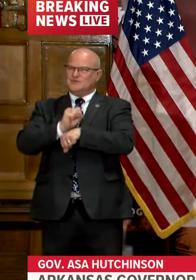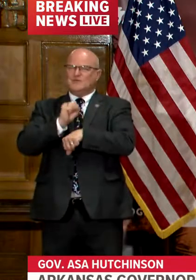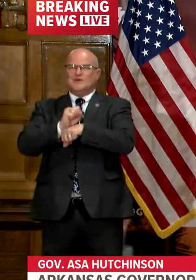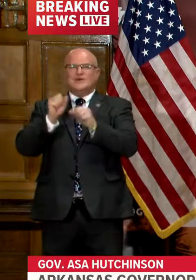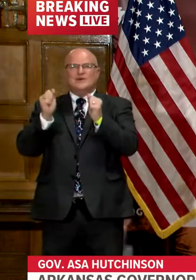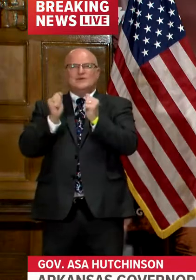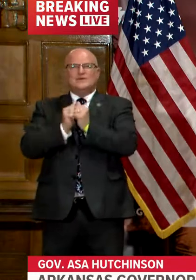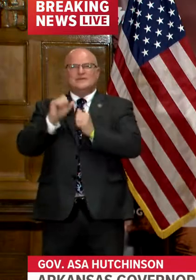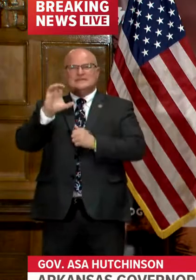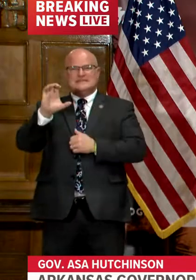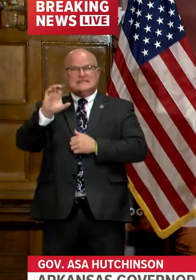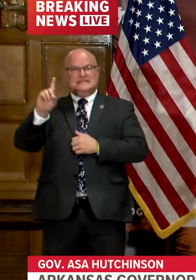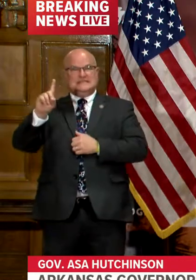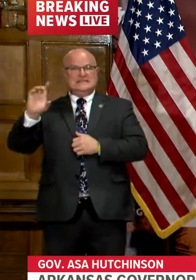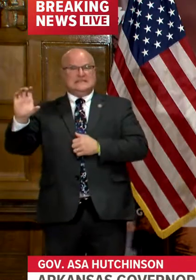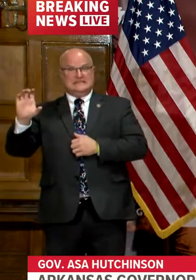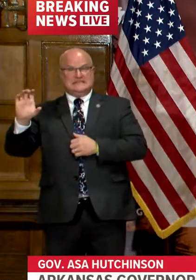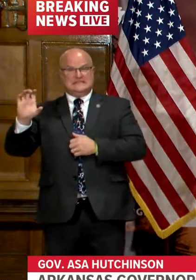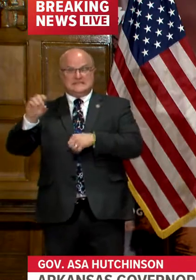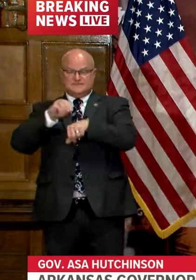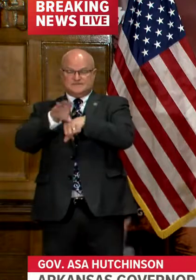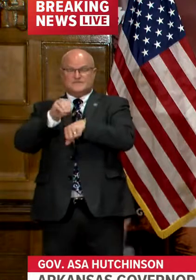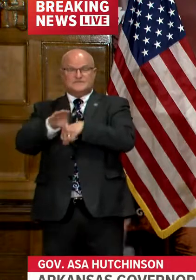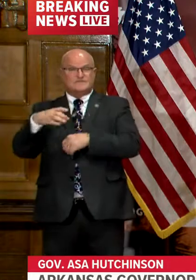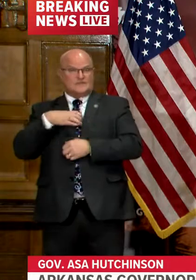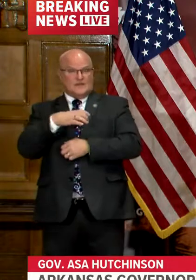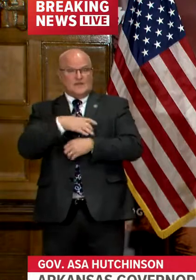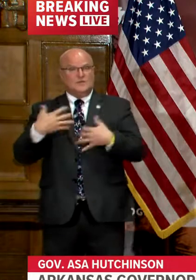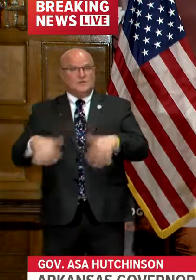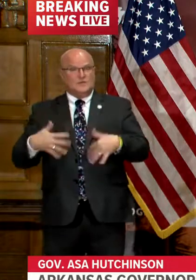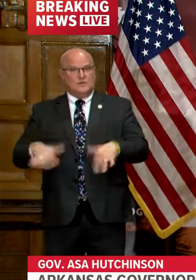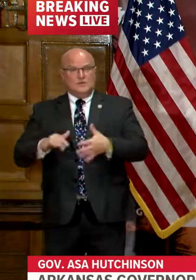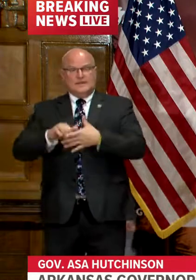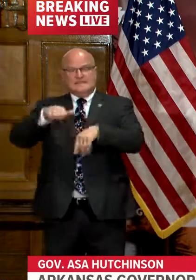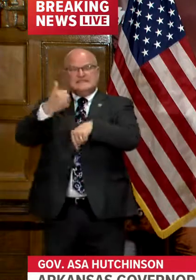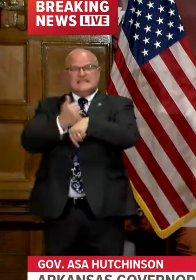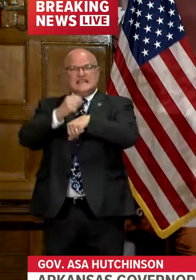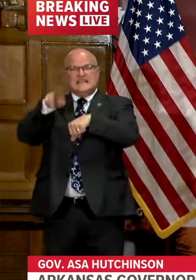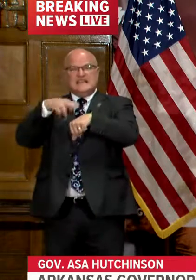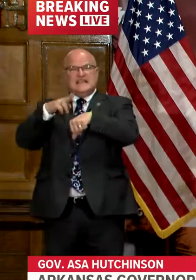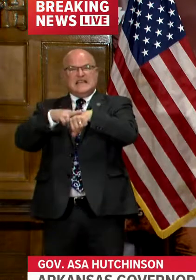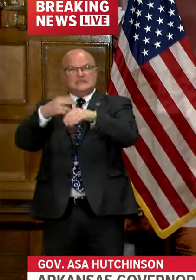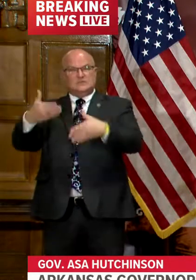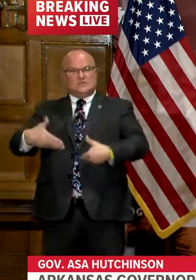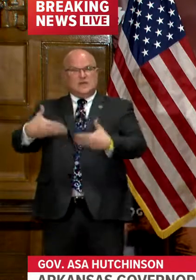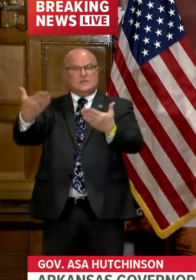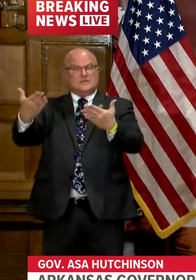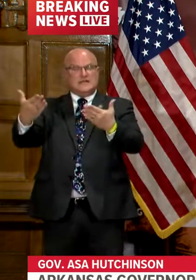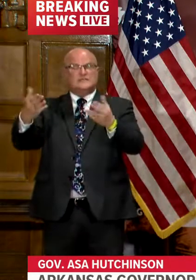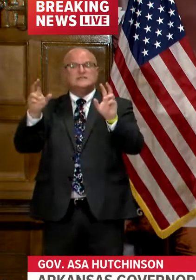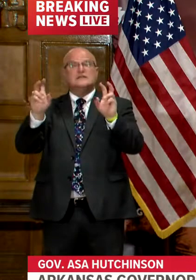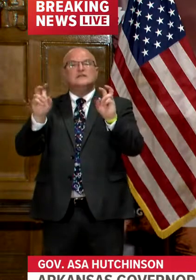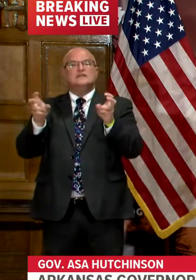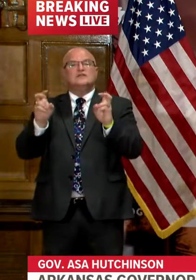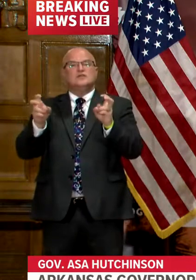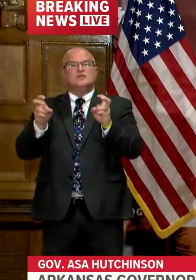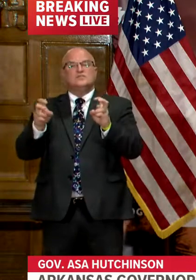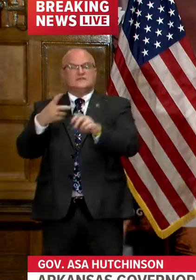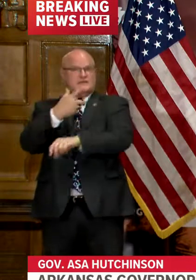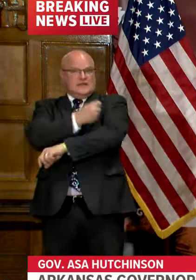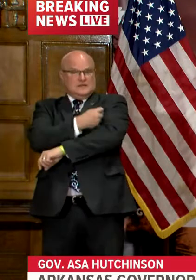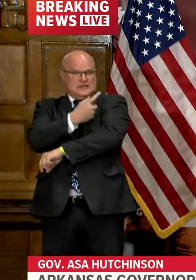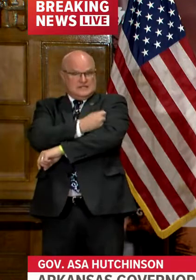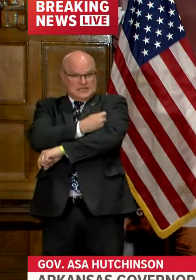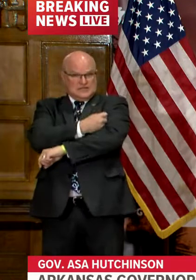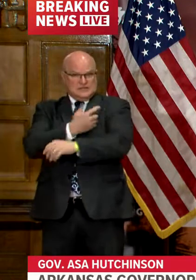the CDC Advisory Committee that set a national recommendation in terms of